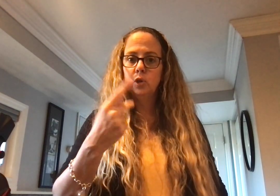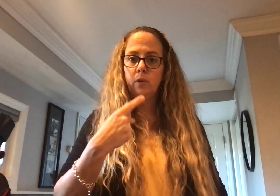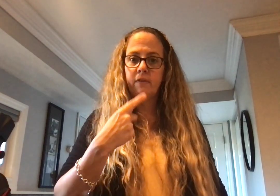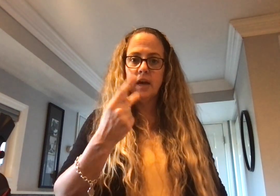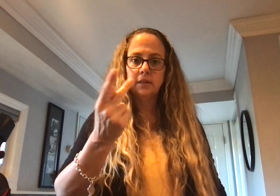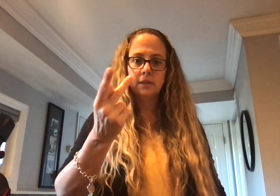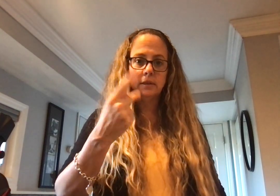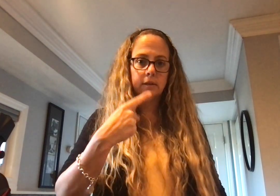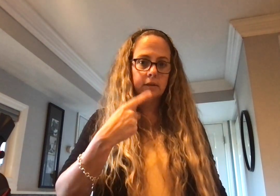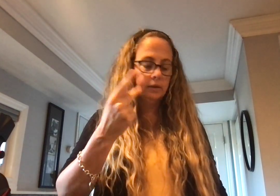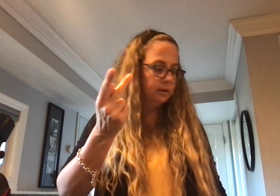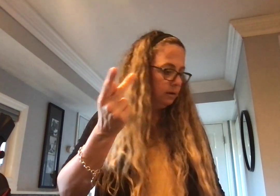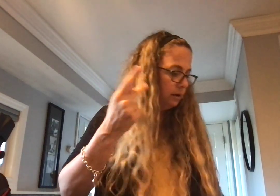of us,